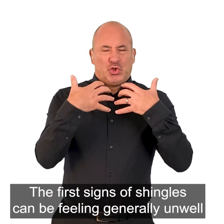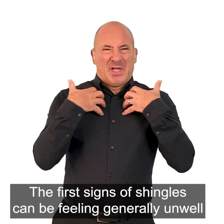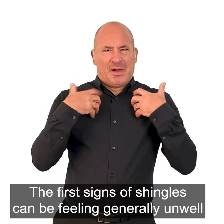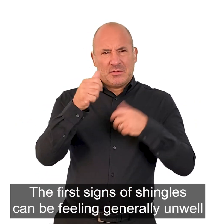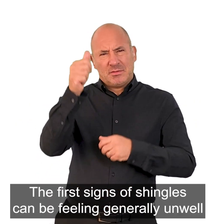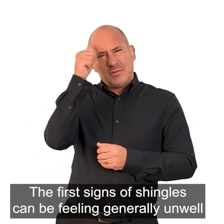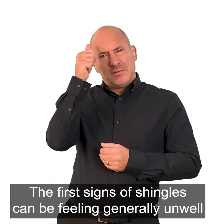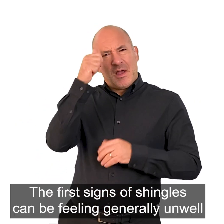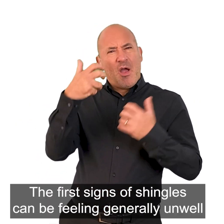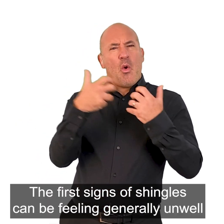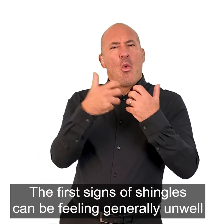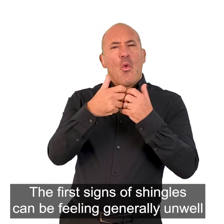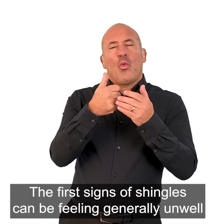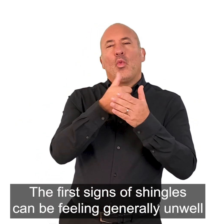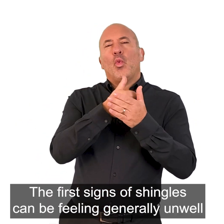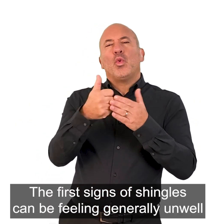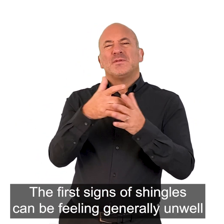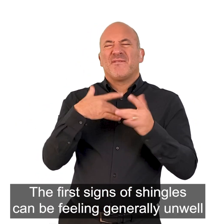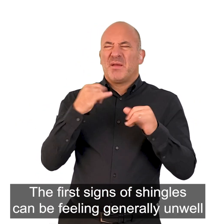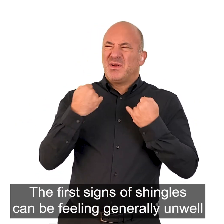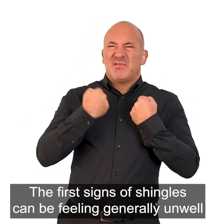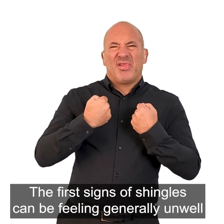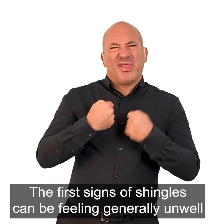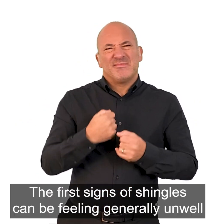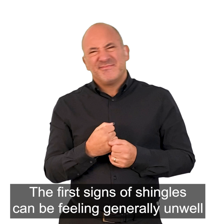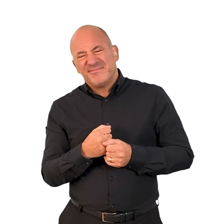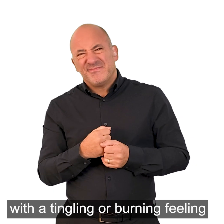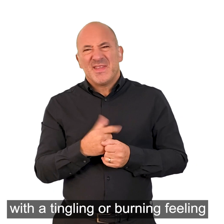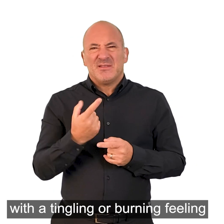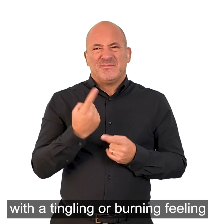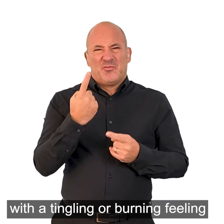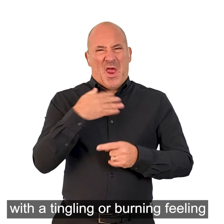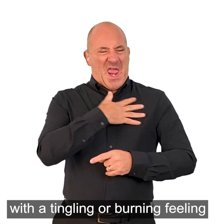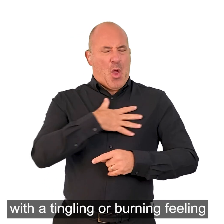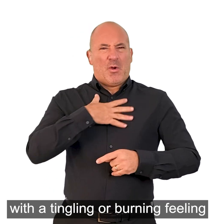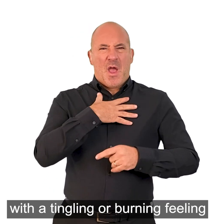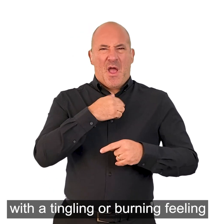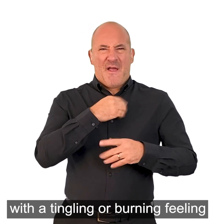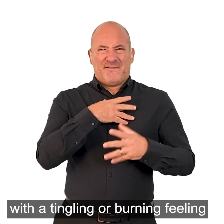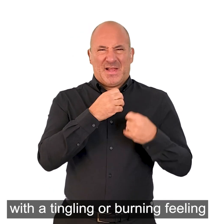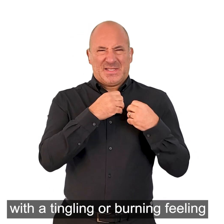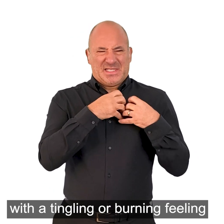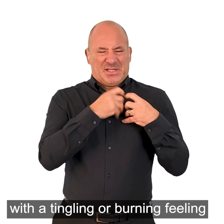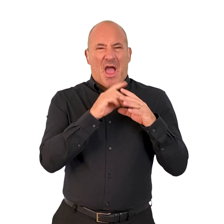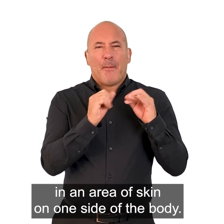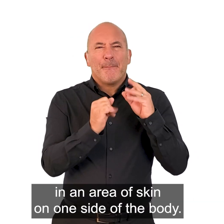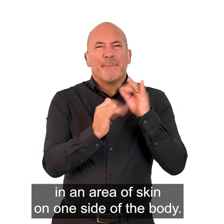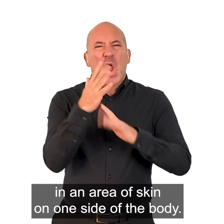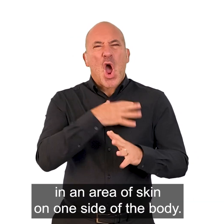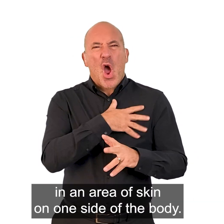The first signs of shingles can be feeling generally unwell, with a tingling or burning feeling in an